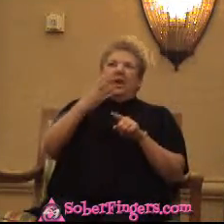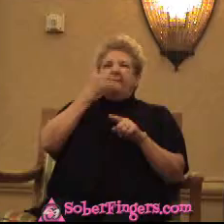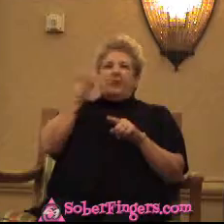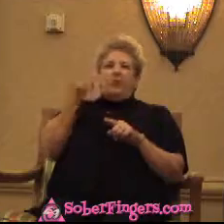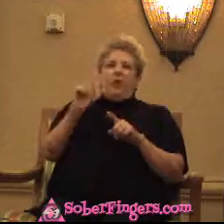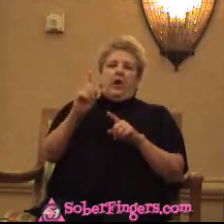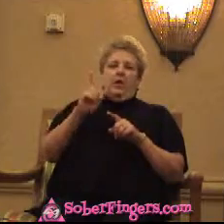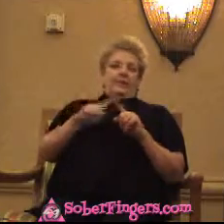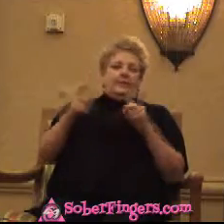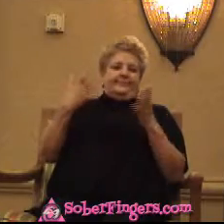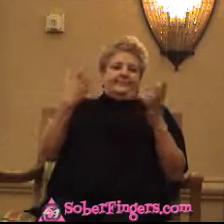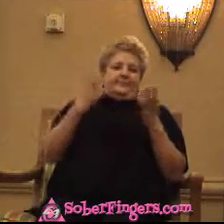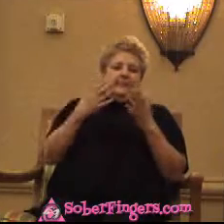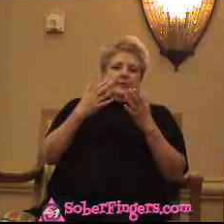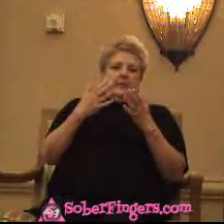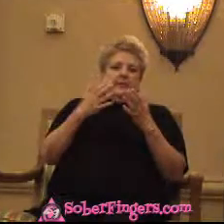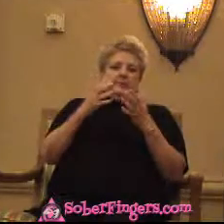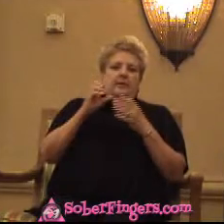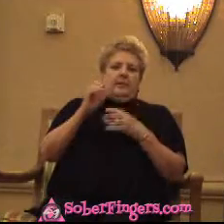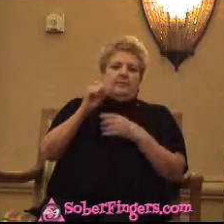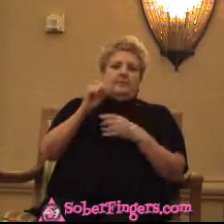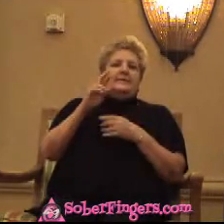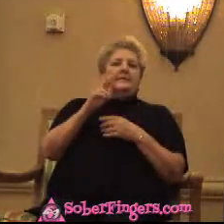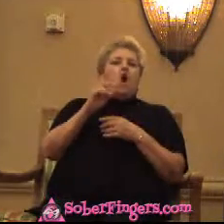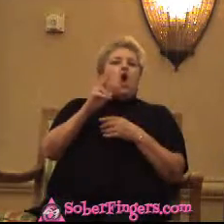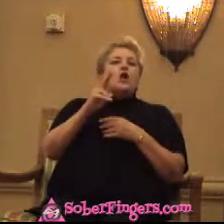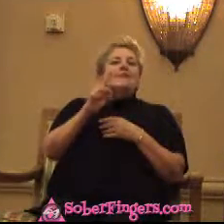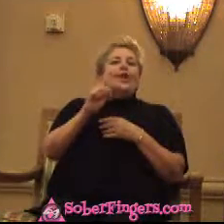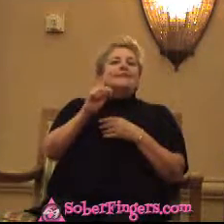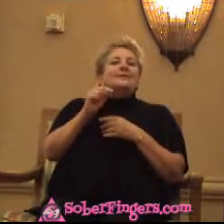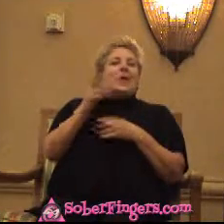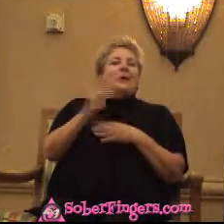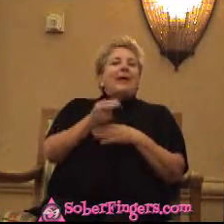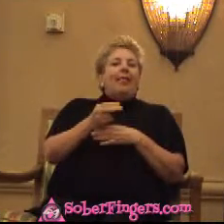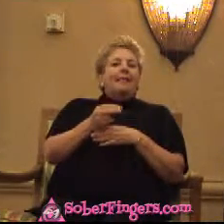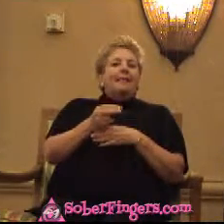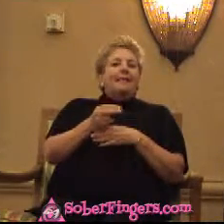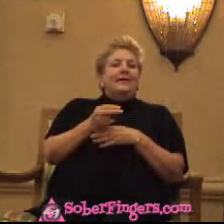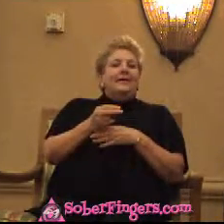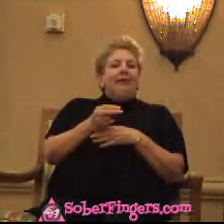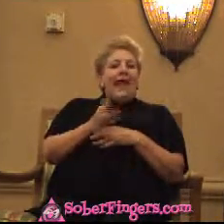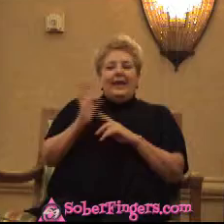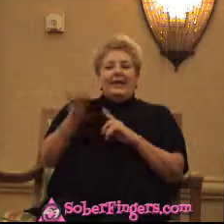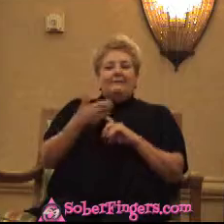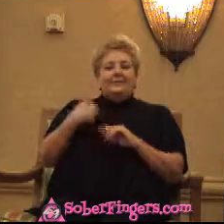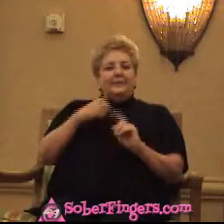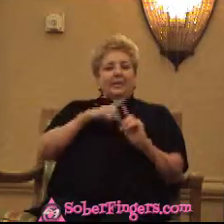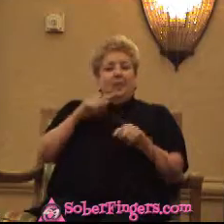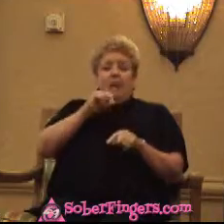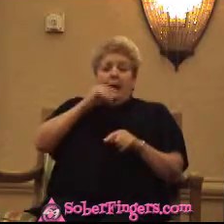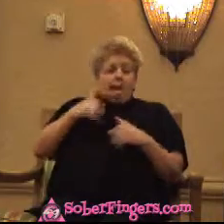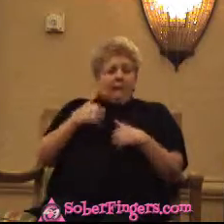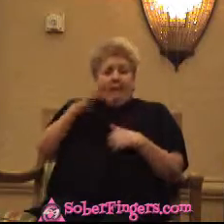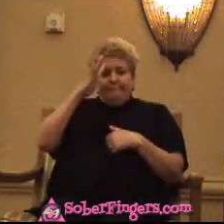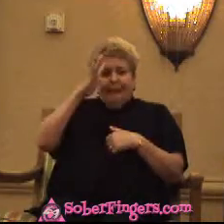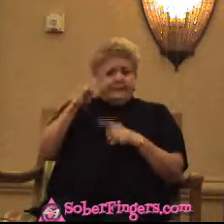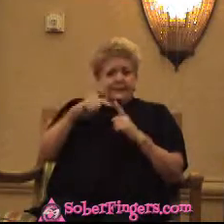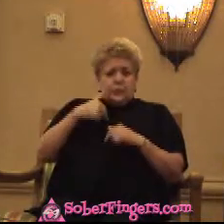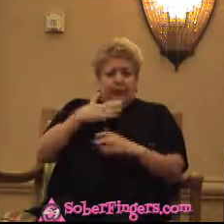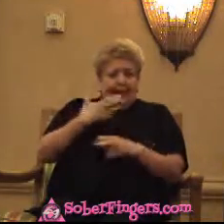the Stardust Hotel in Reno, and he talked us into going to it. I didn't have 5 cents in my name. But somehow or another,